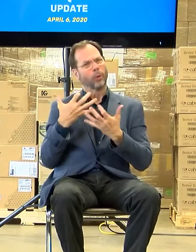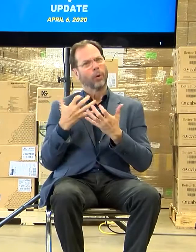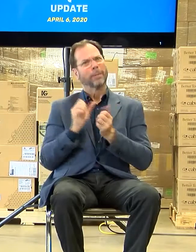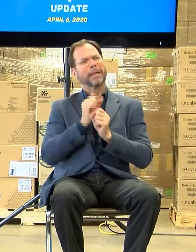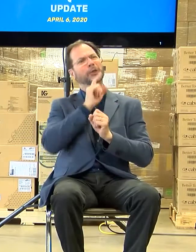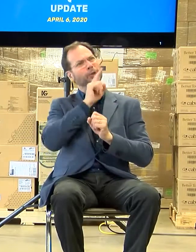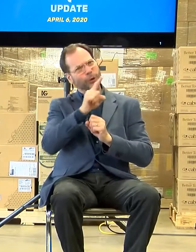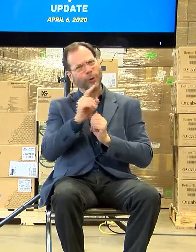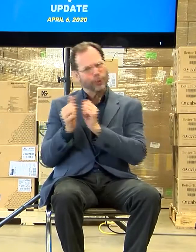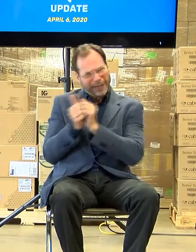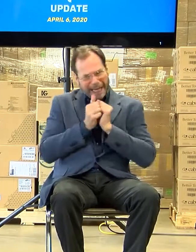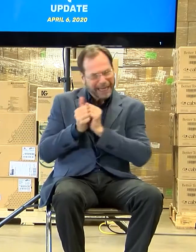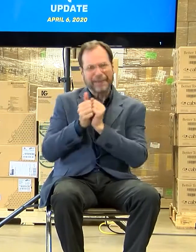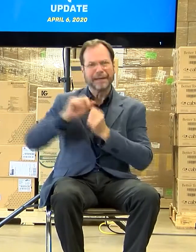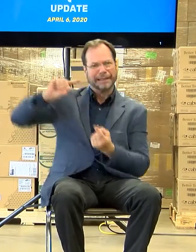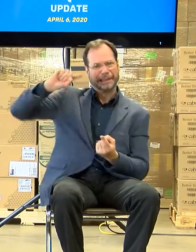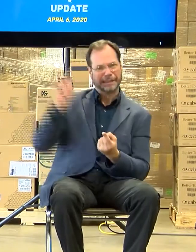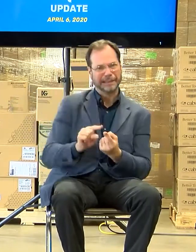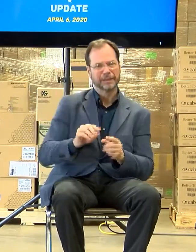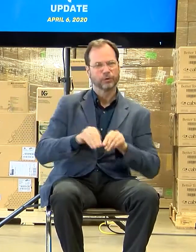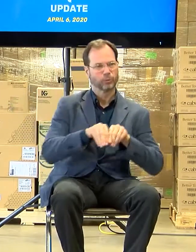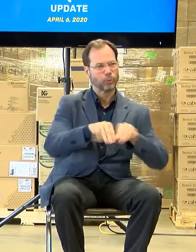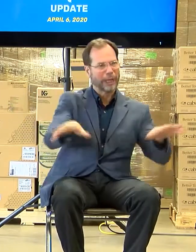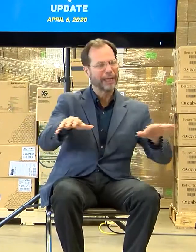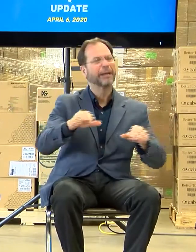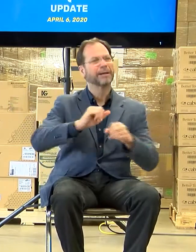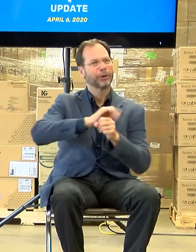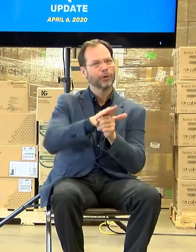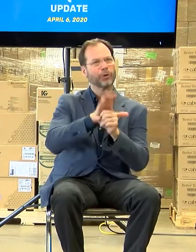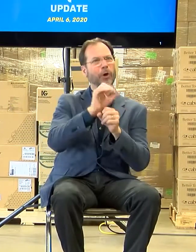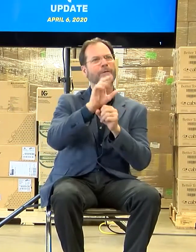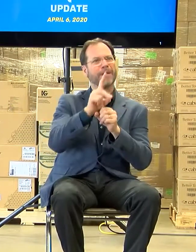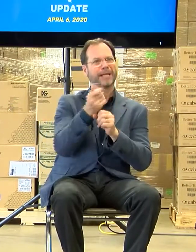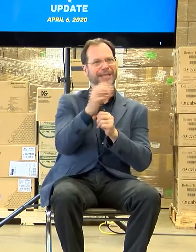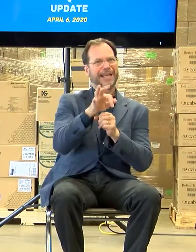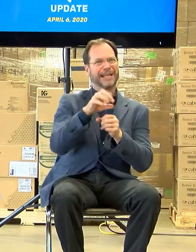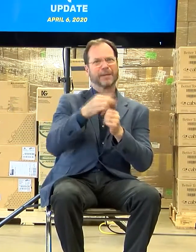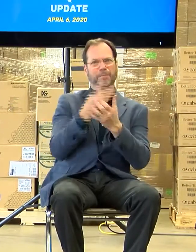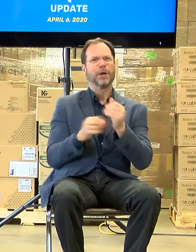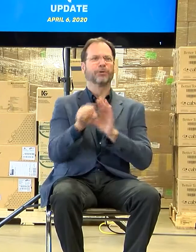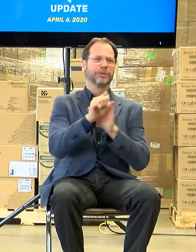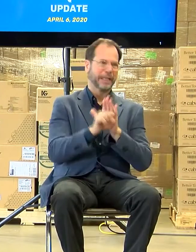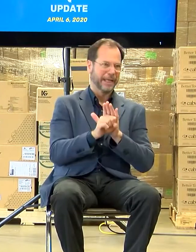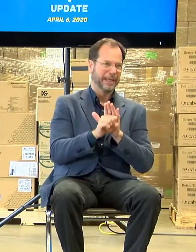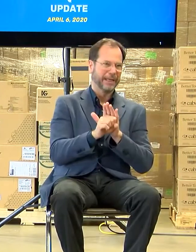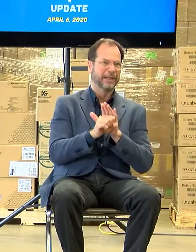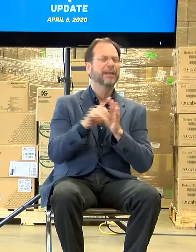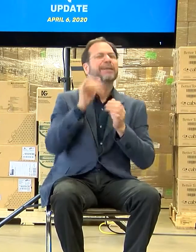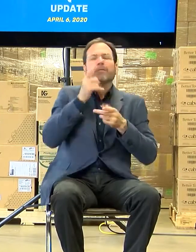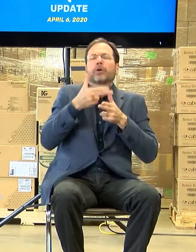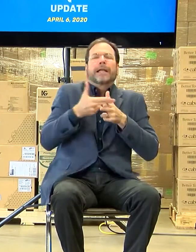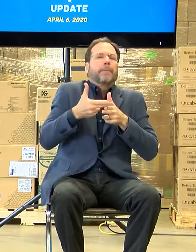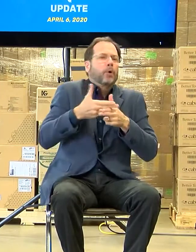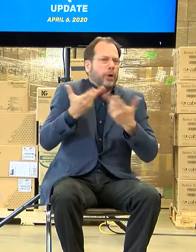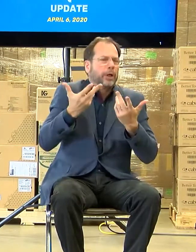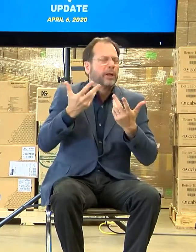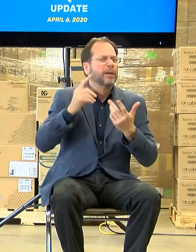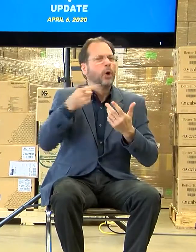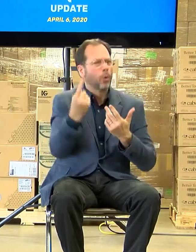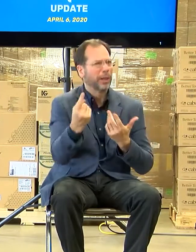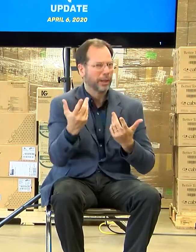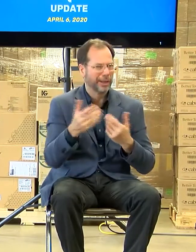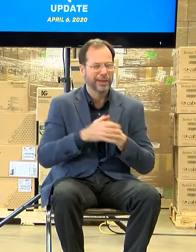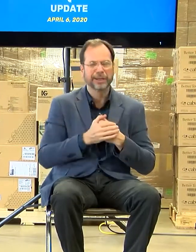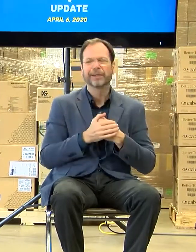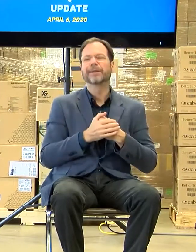make sure that we mitigate the expansion of COVID-19 in our collective states. This is a temporary situation where we